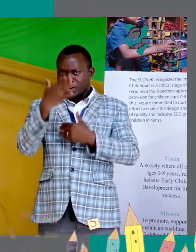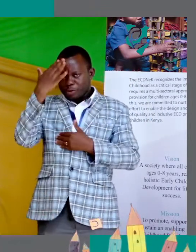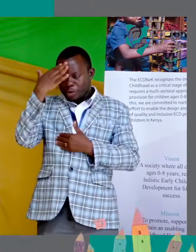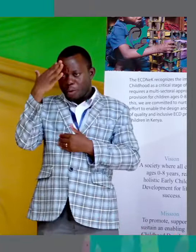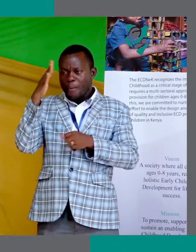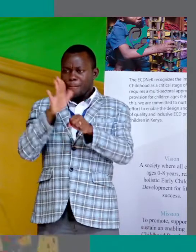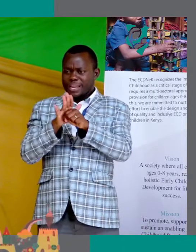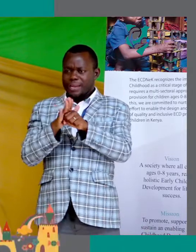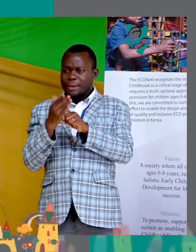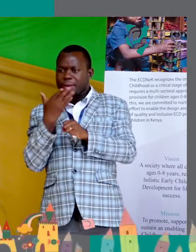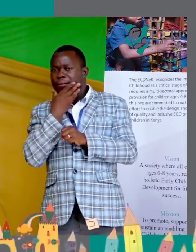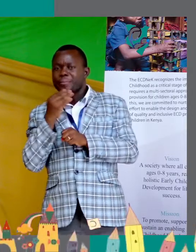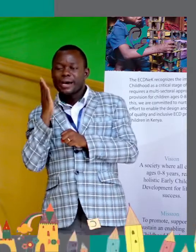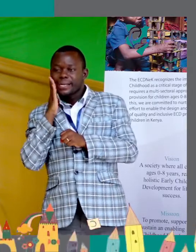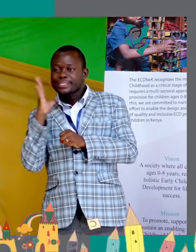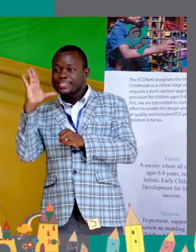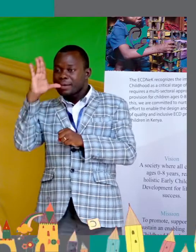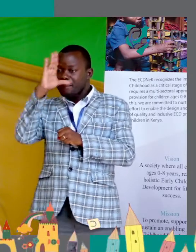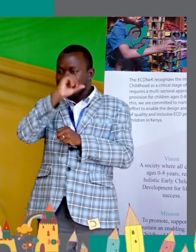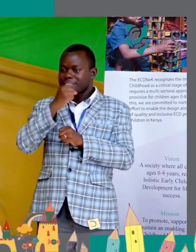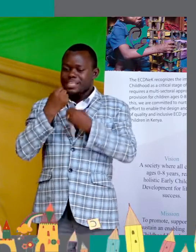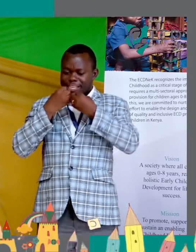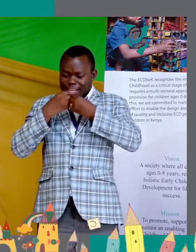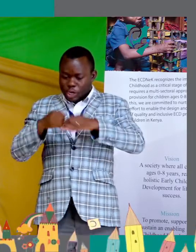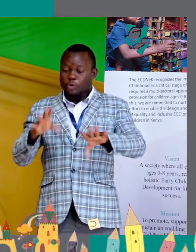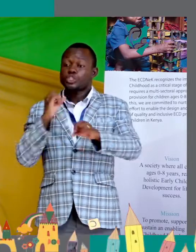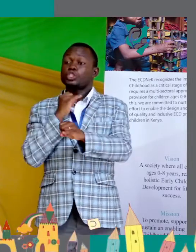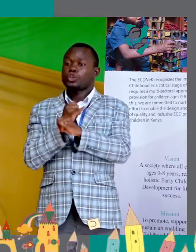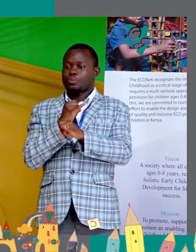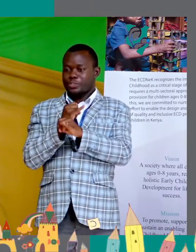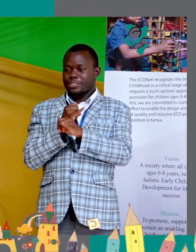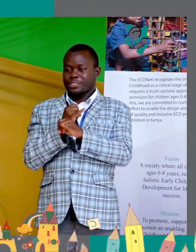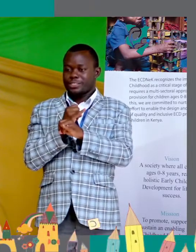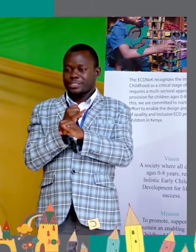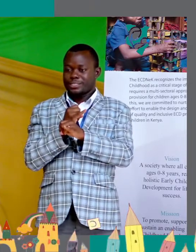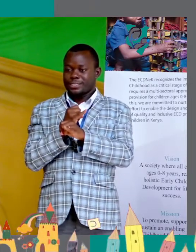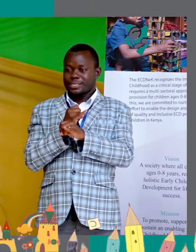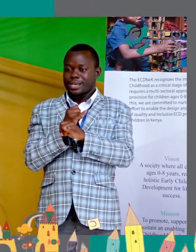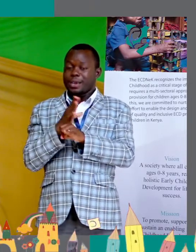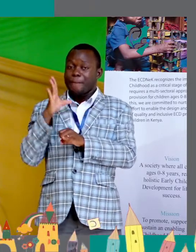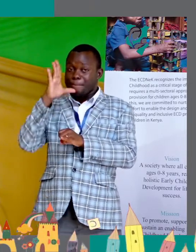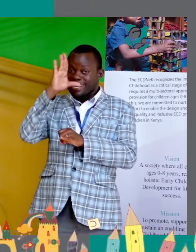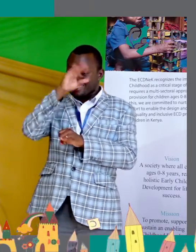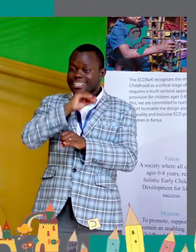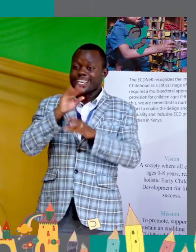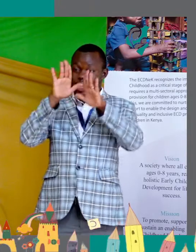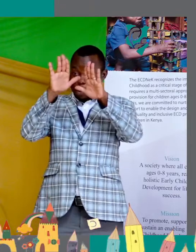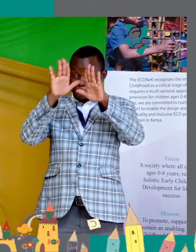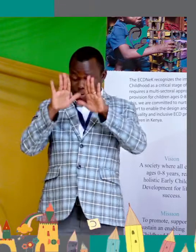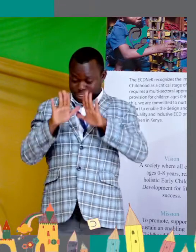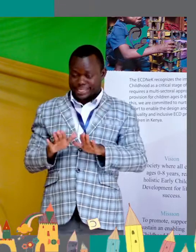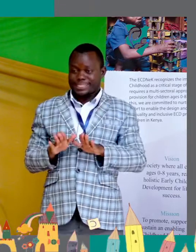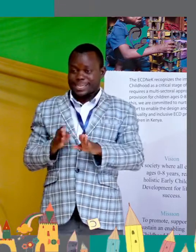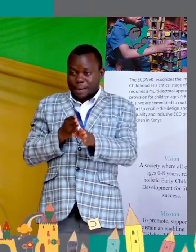of livelihood. And as a result, many more children were exposed to lack of basic needs, things that they were used to getting, they were not